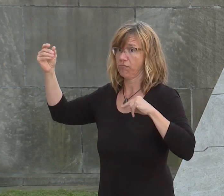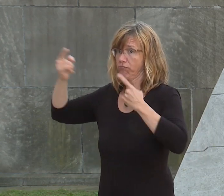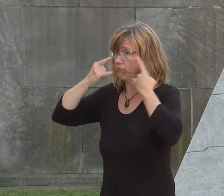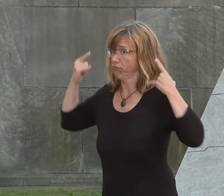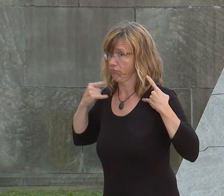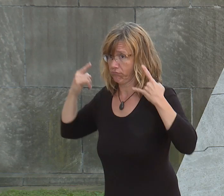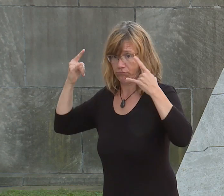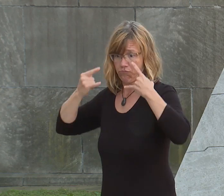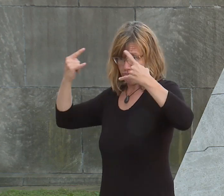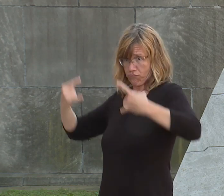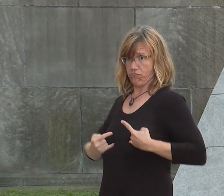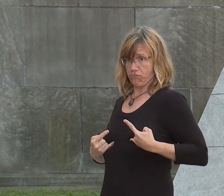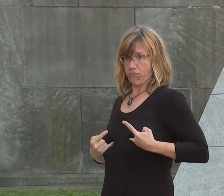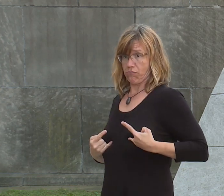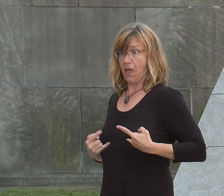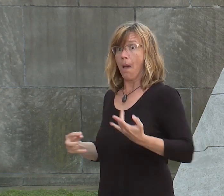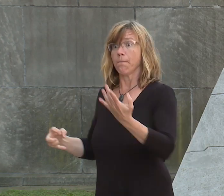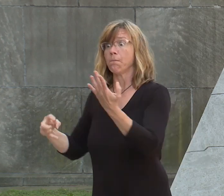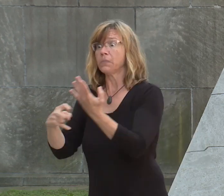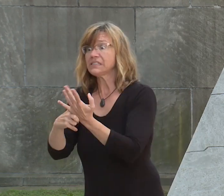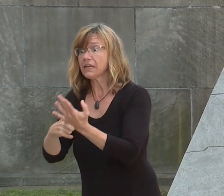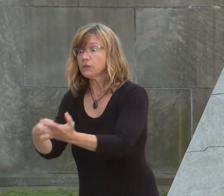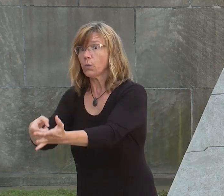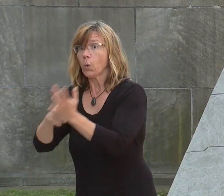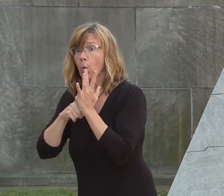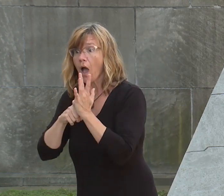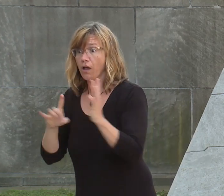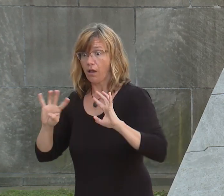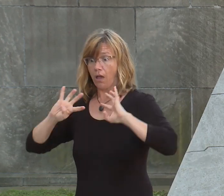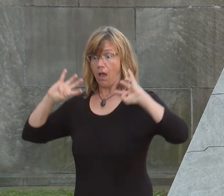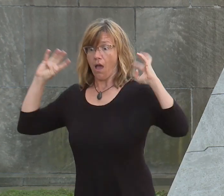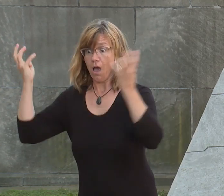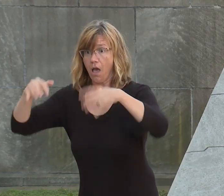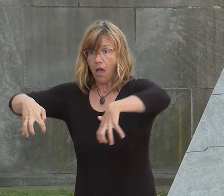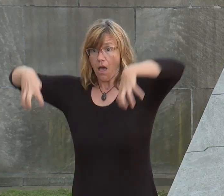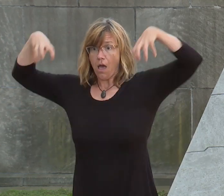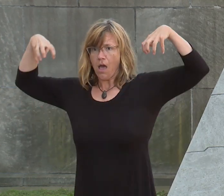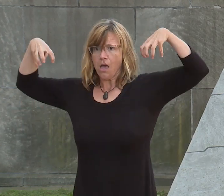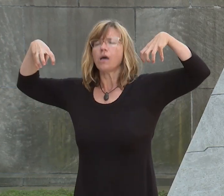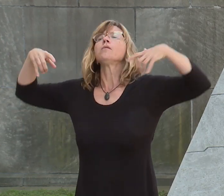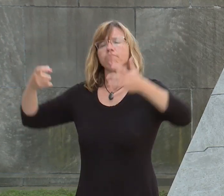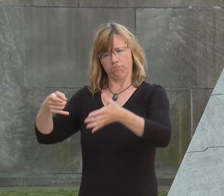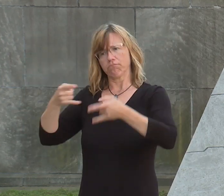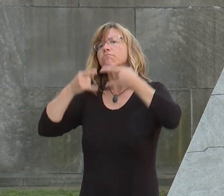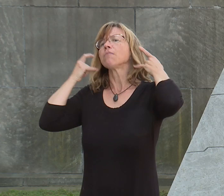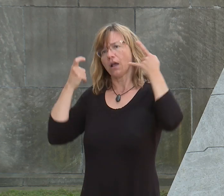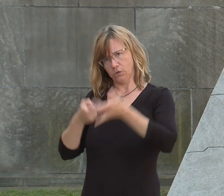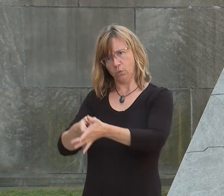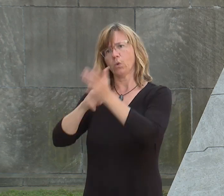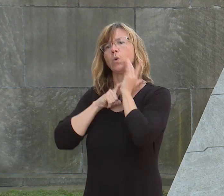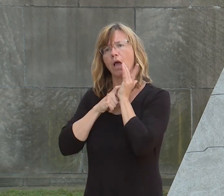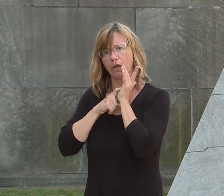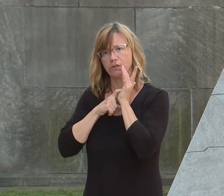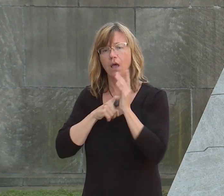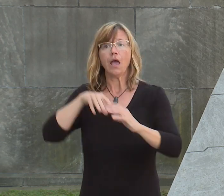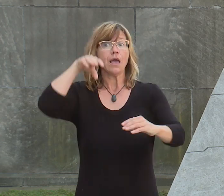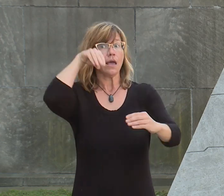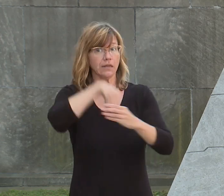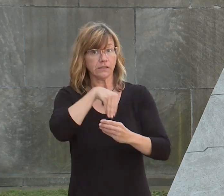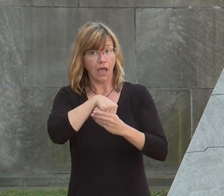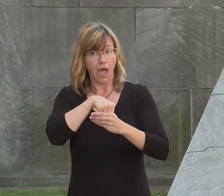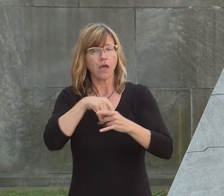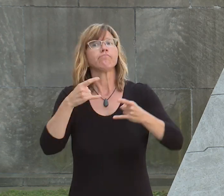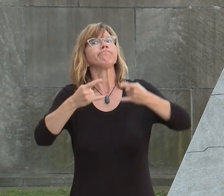locations, masks mandate are still in place, and so there is mask wearing required indoors. And you mentioned today we are at what?